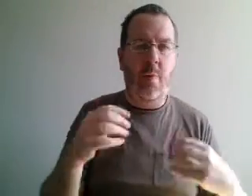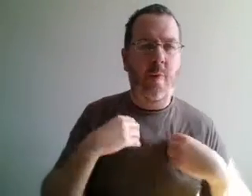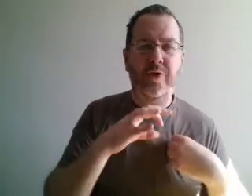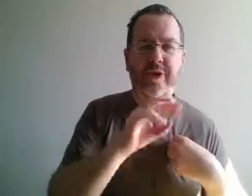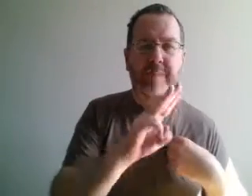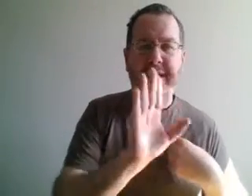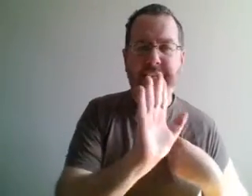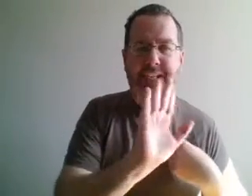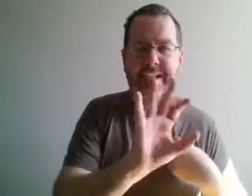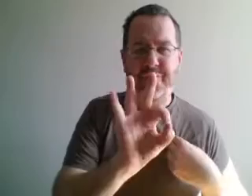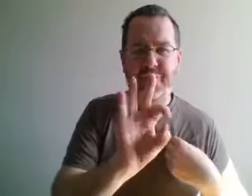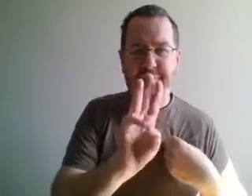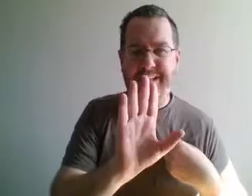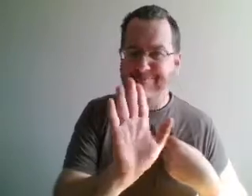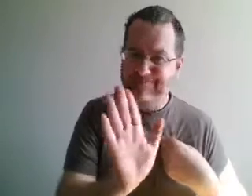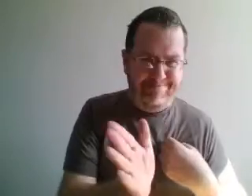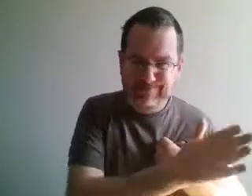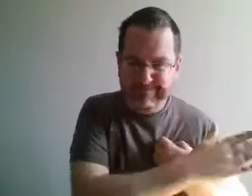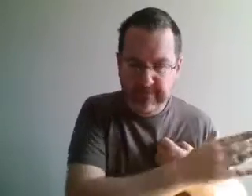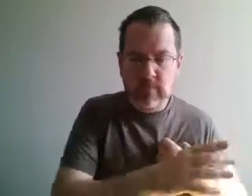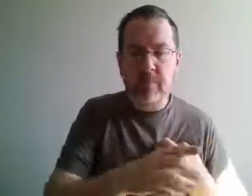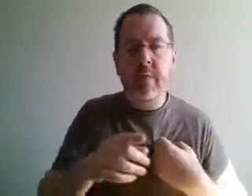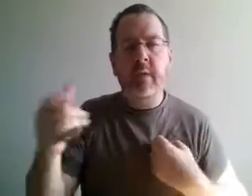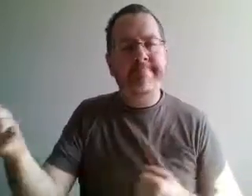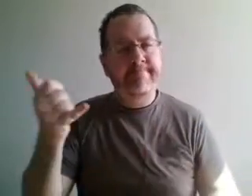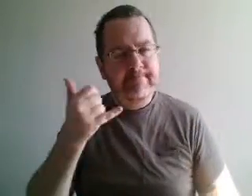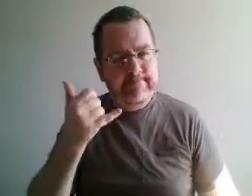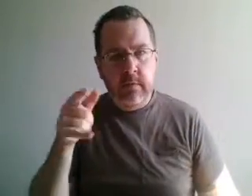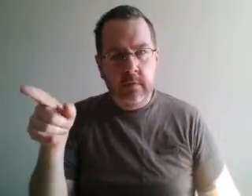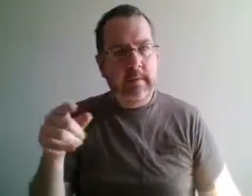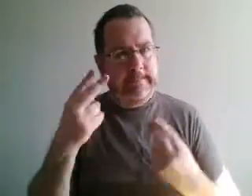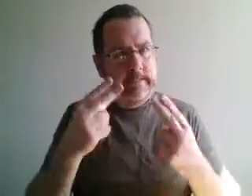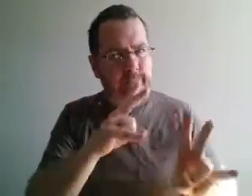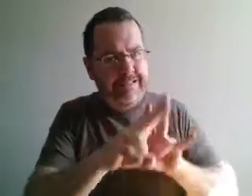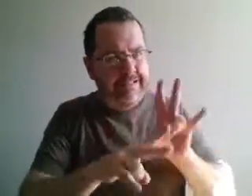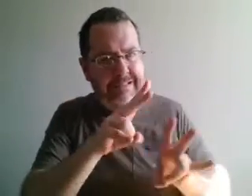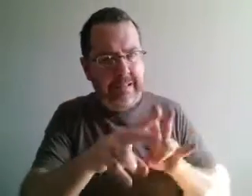important thing then is that they start this process which is called contact tracing. So